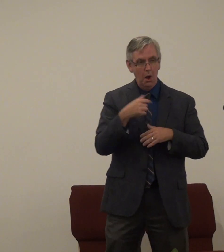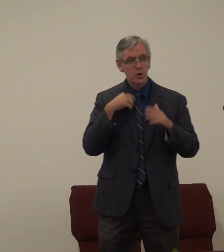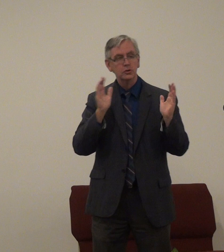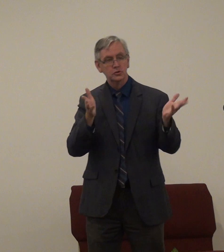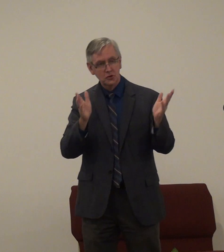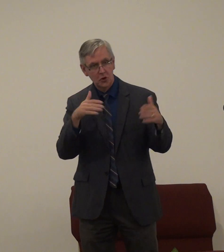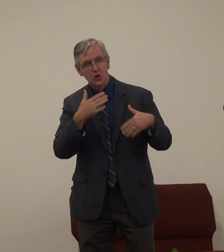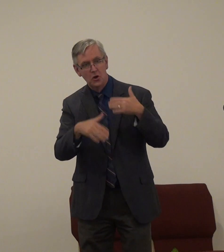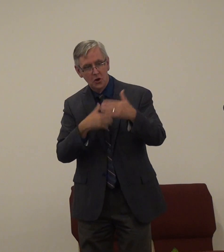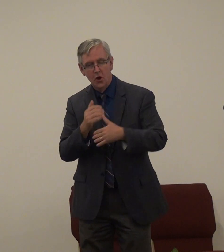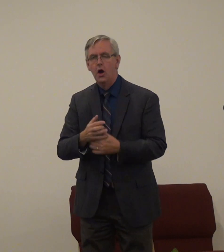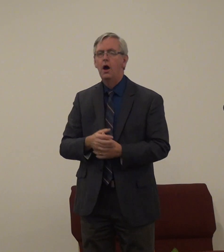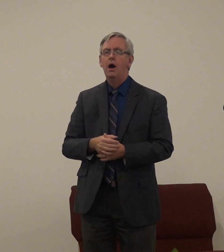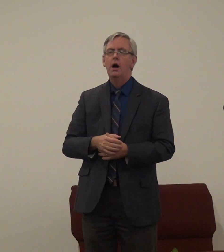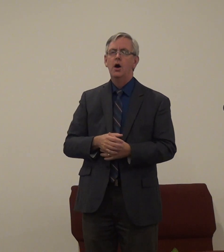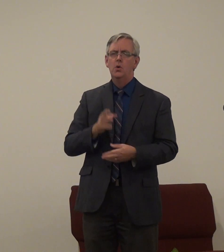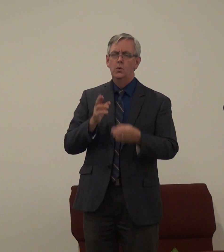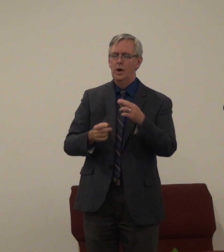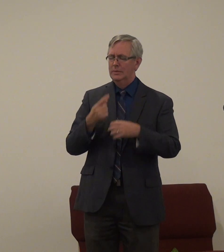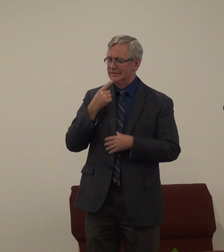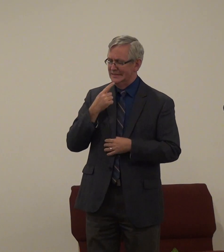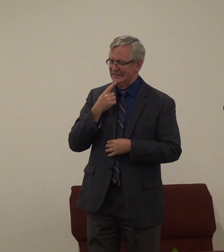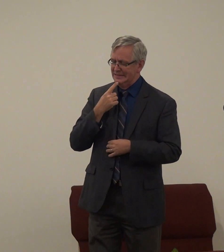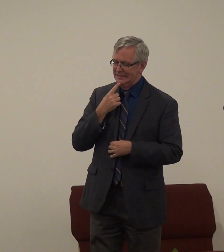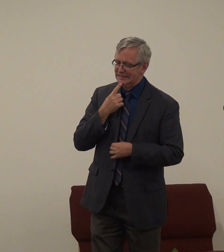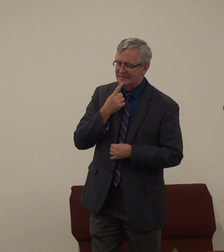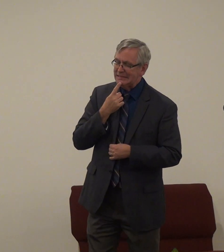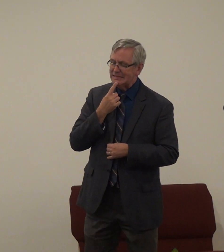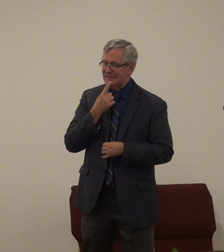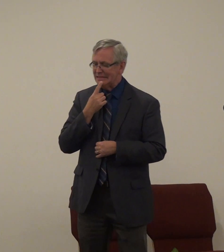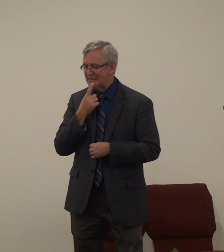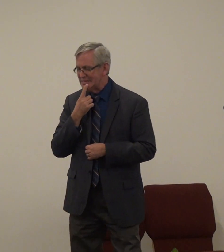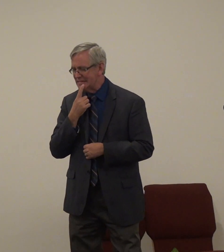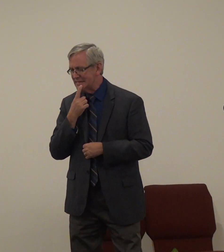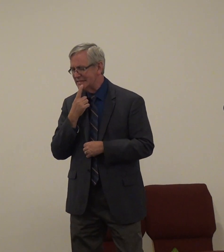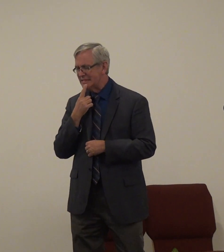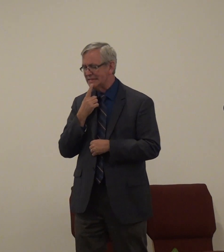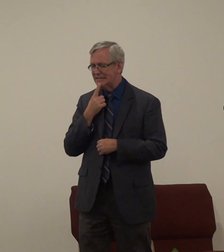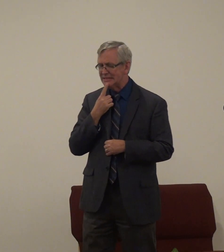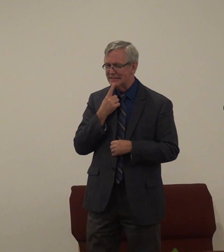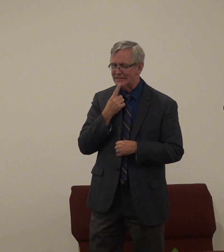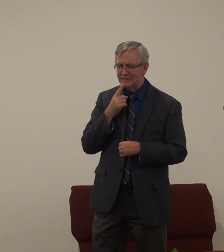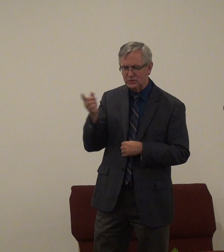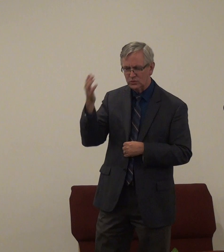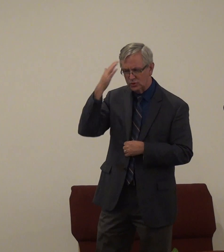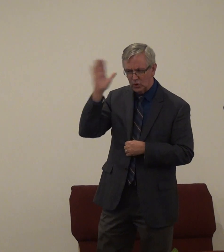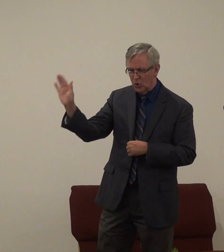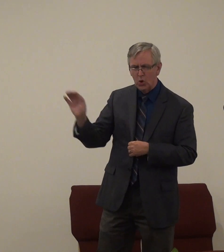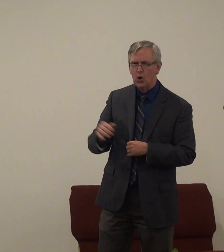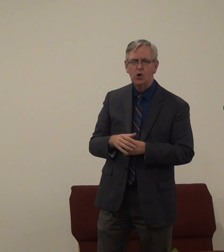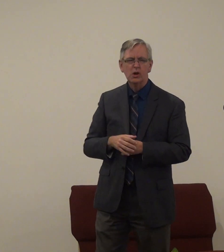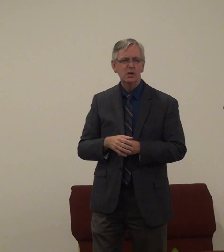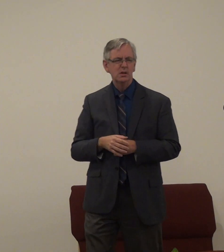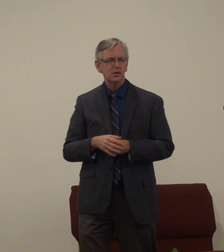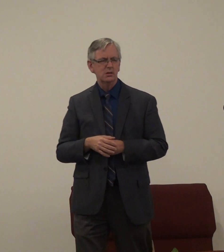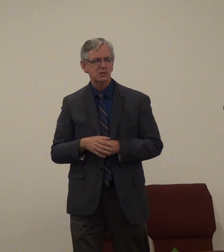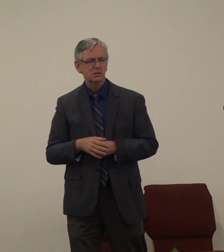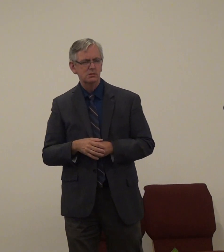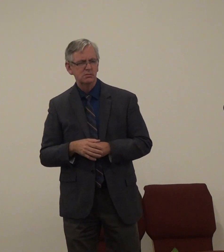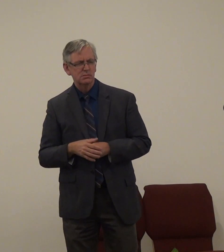I'm traveling visiting churches." So we started walking and talking. And Robert started saying,